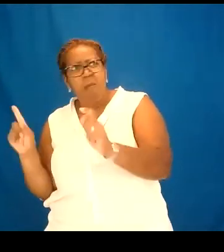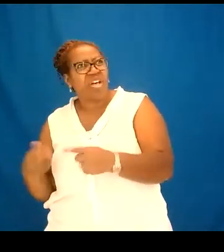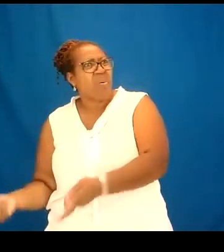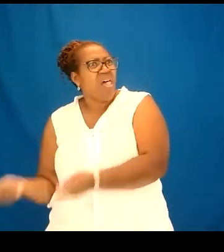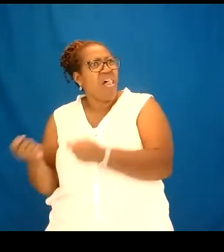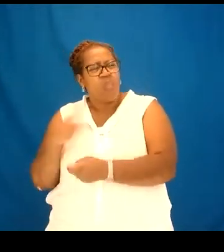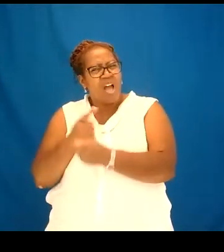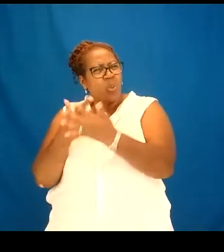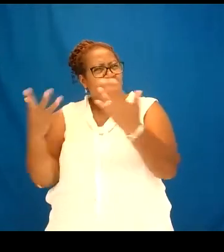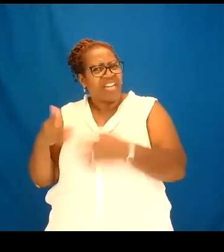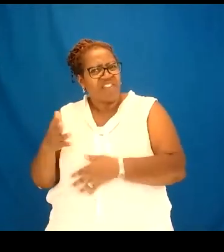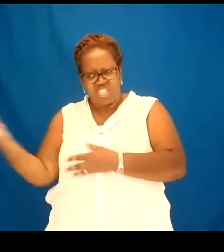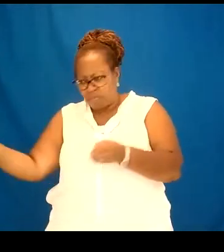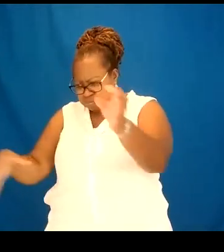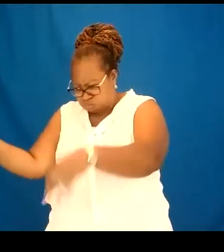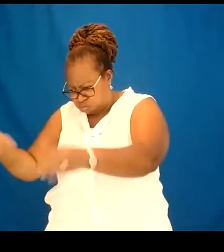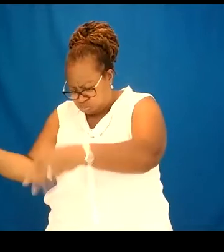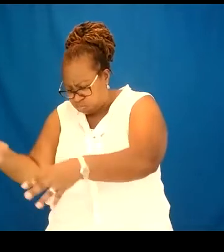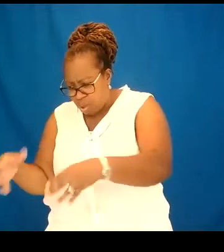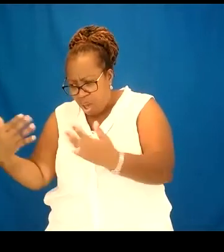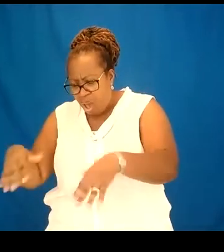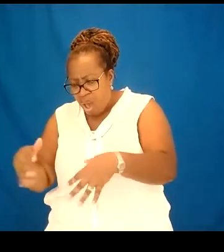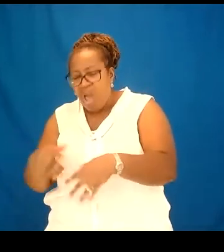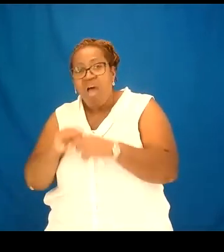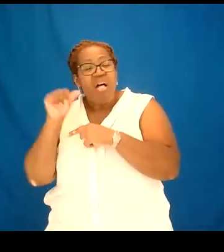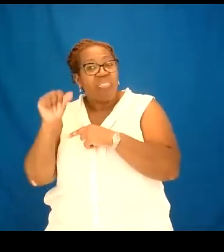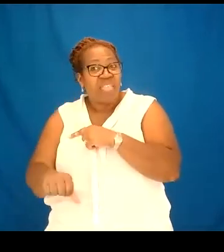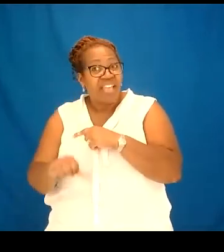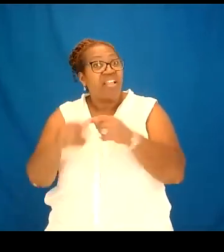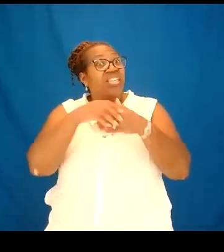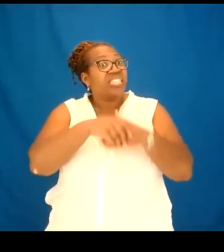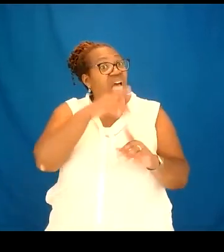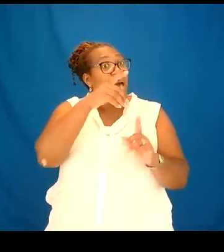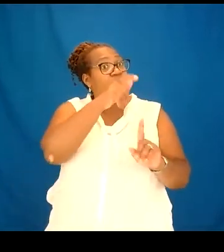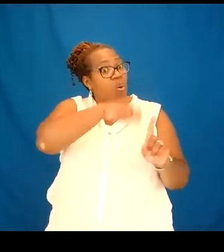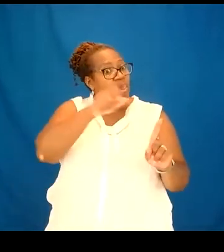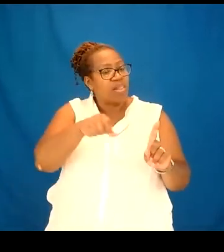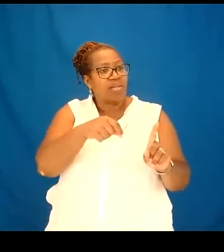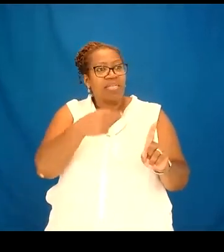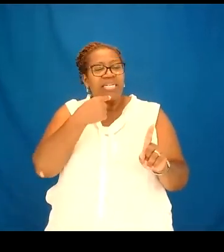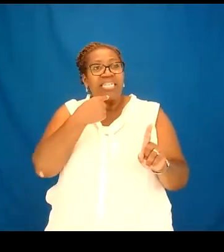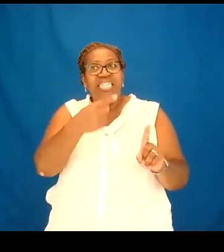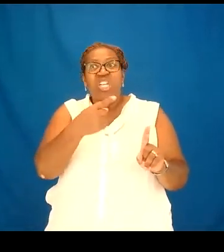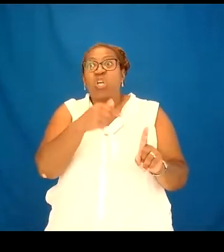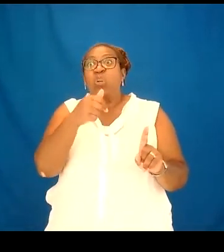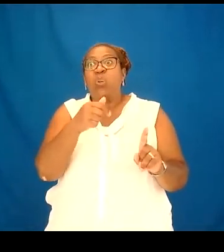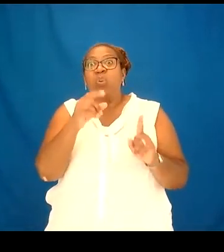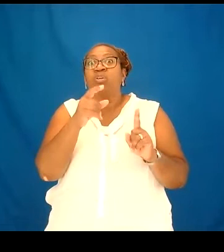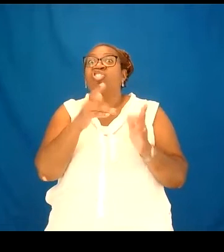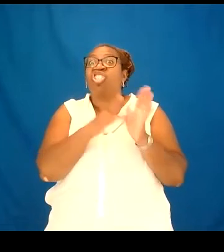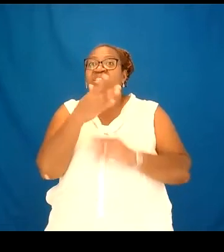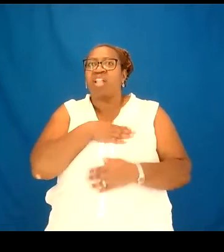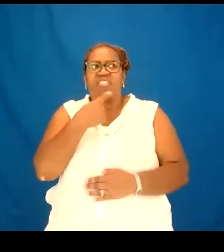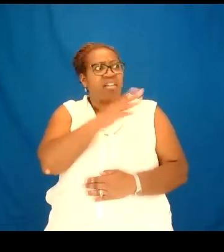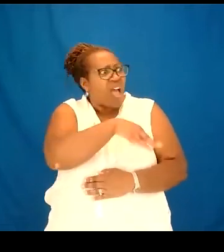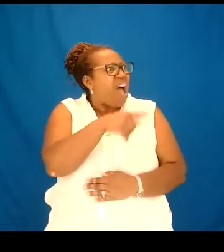number of fish. Then the disciple whom Jesus loved said to Peter, "It is the Lord." As